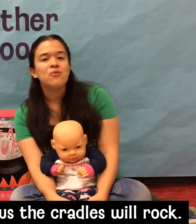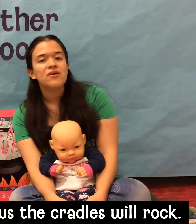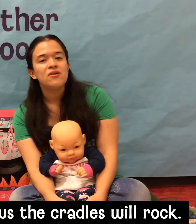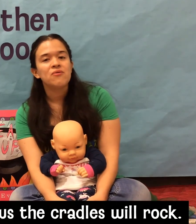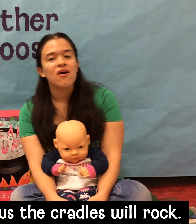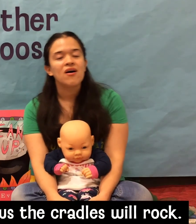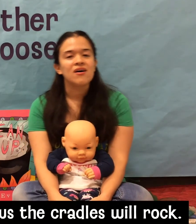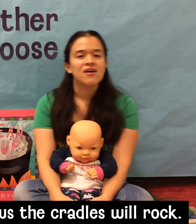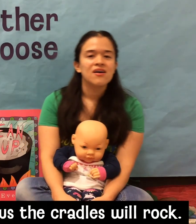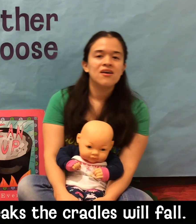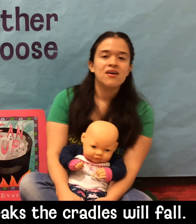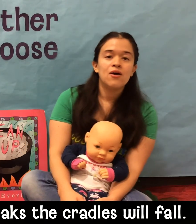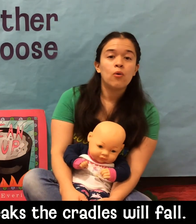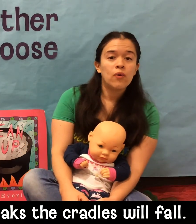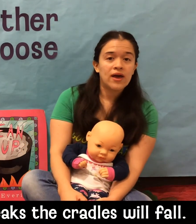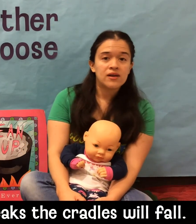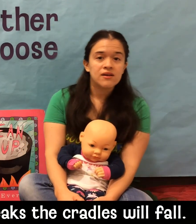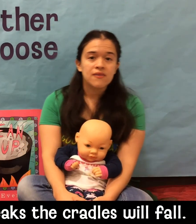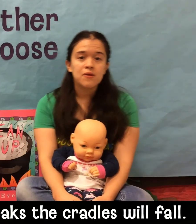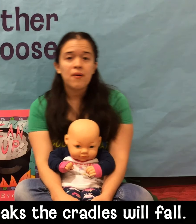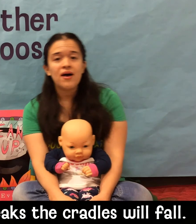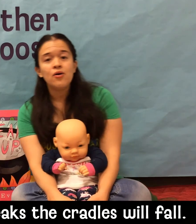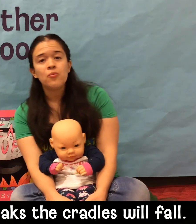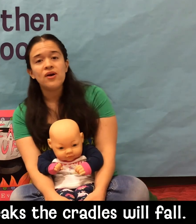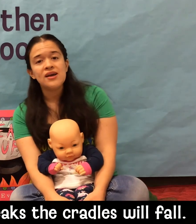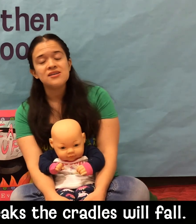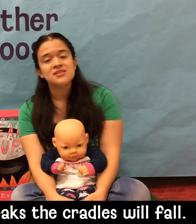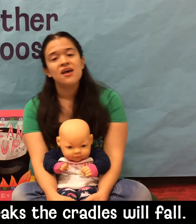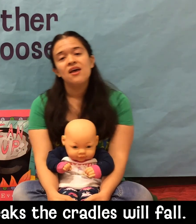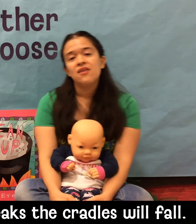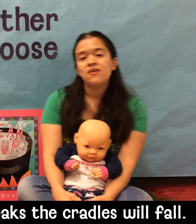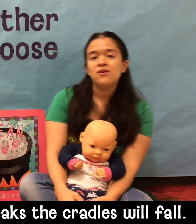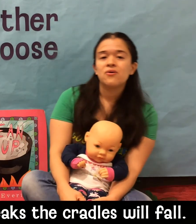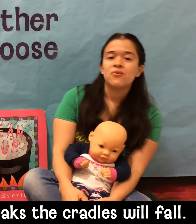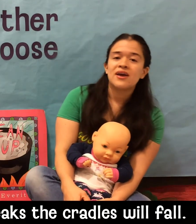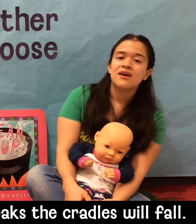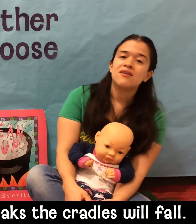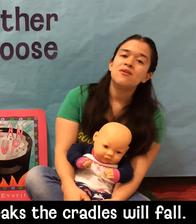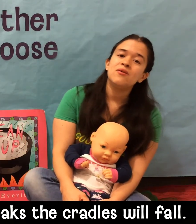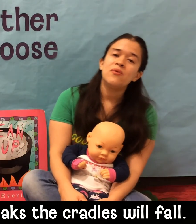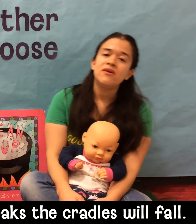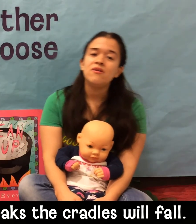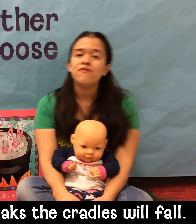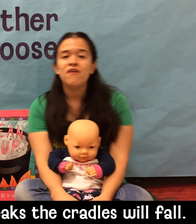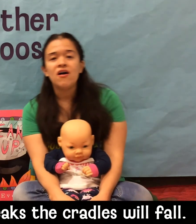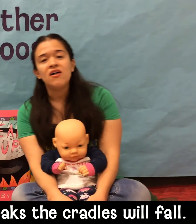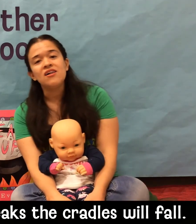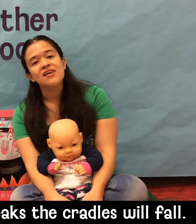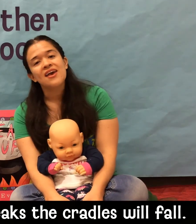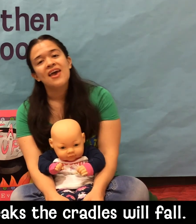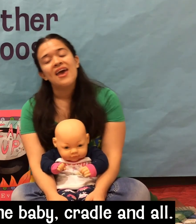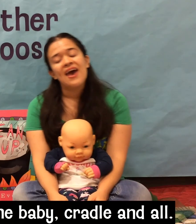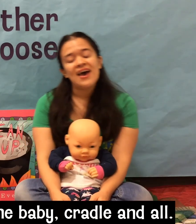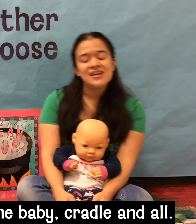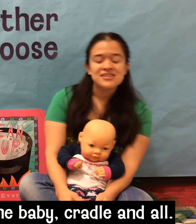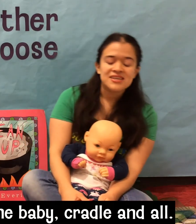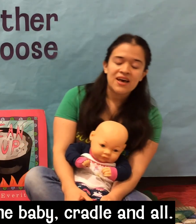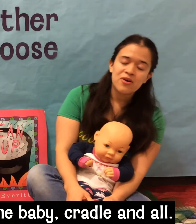will rock. When the bough breaks, the cradle will fall. And down